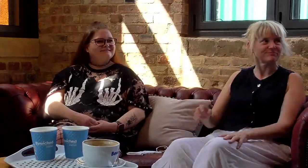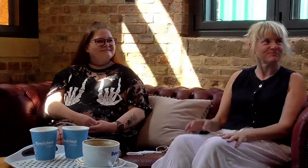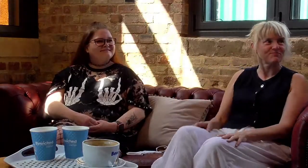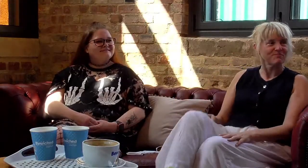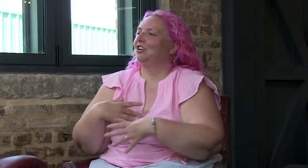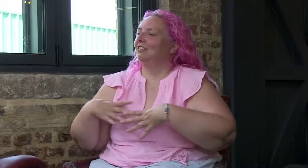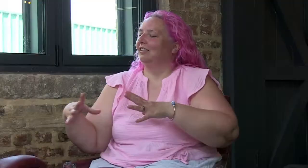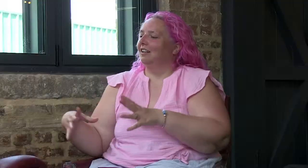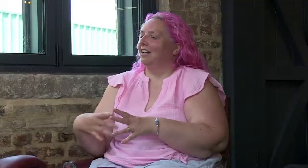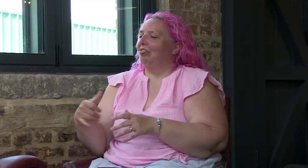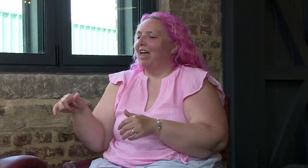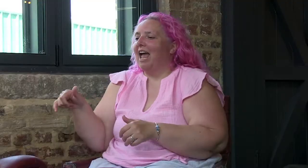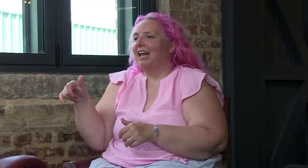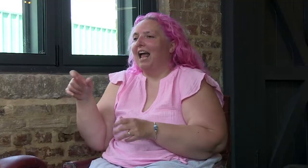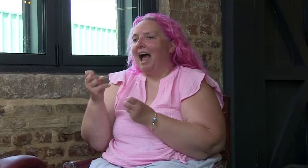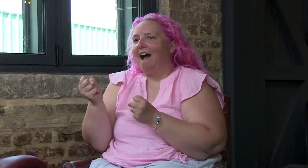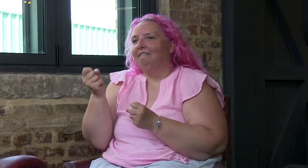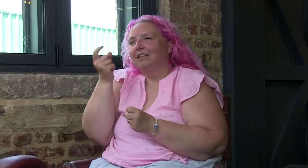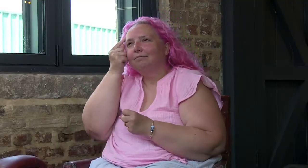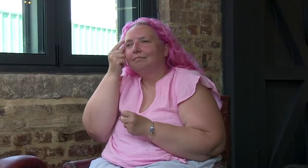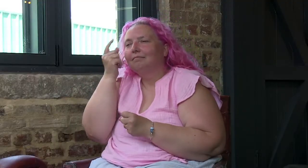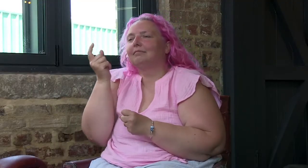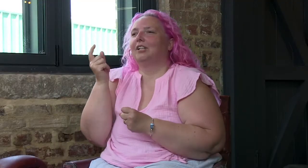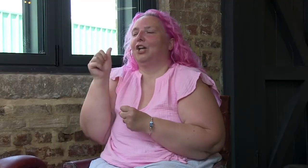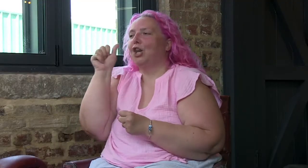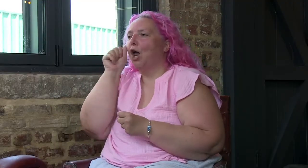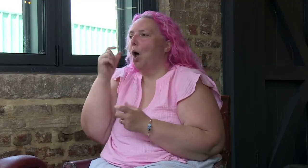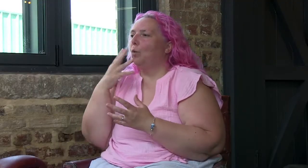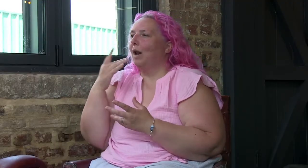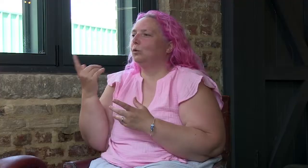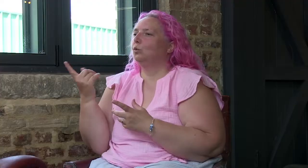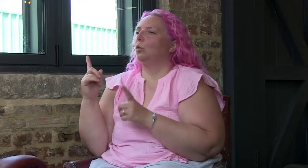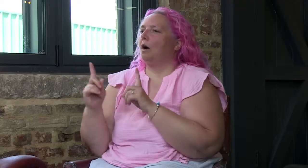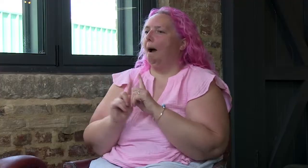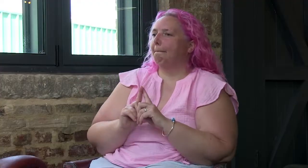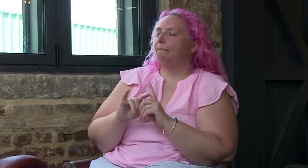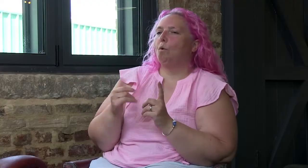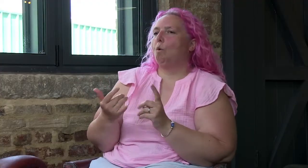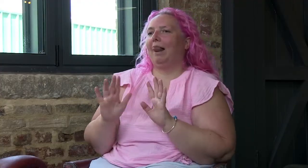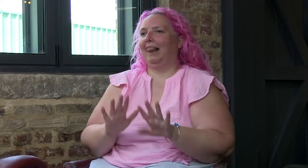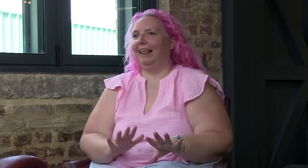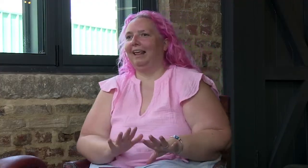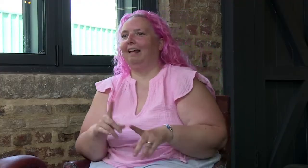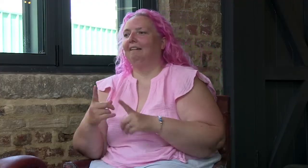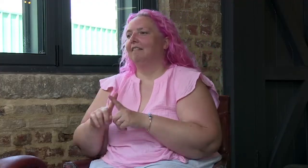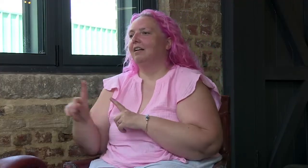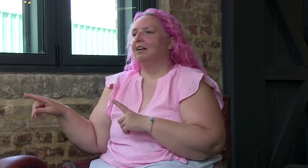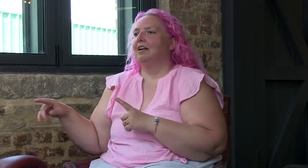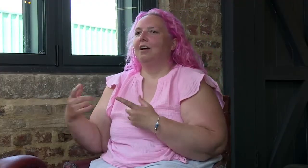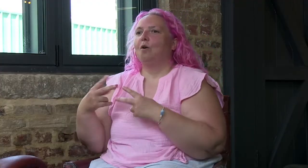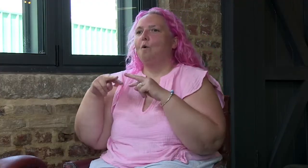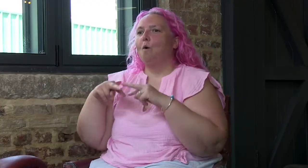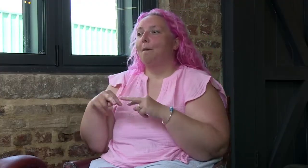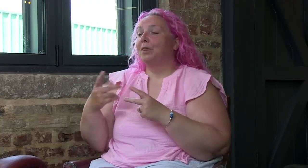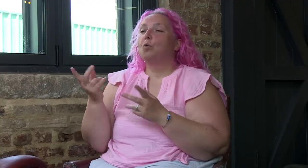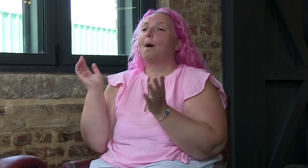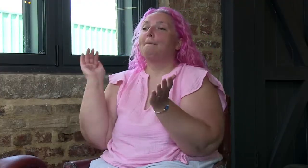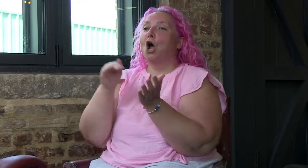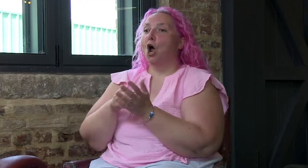no, I can't do that. As animals, for me, you knowing that they've got that thought process, they're waiting for you to come home or waiting for you to